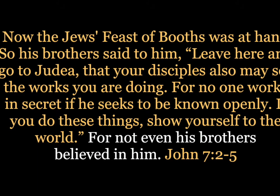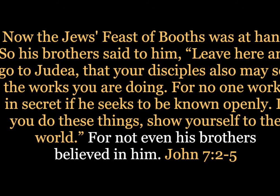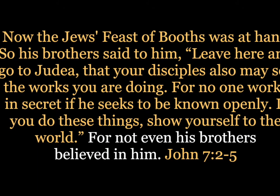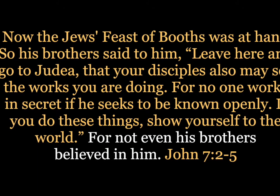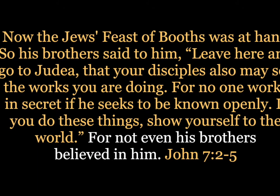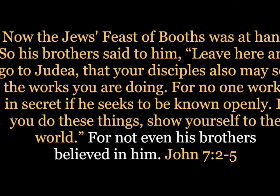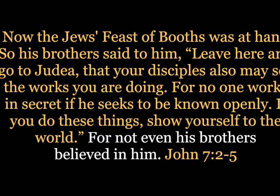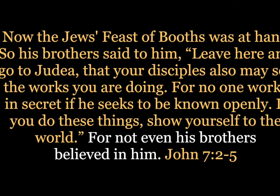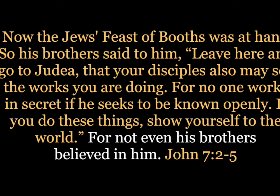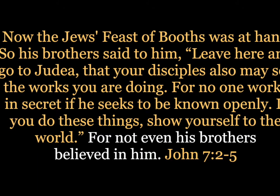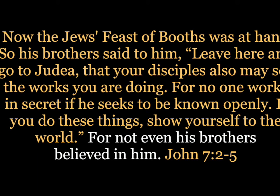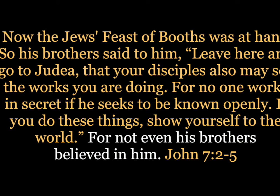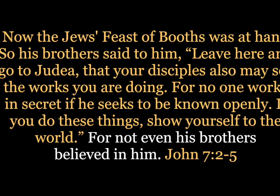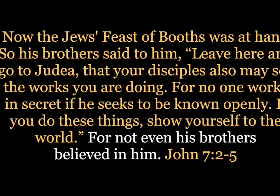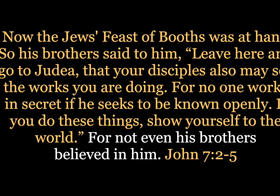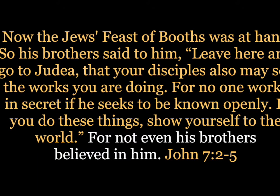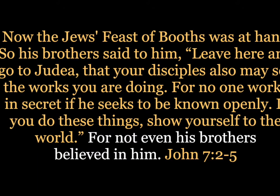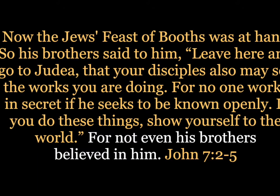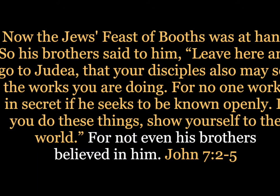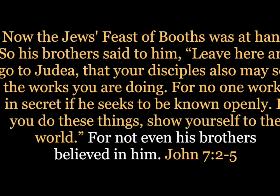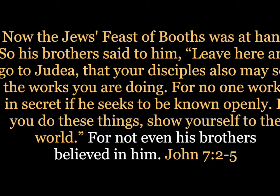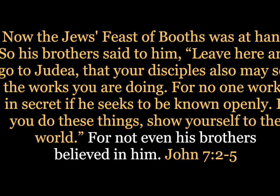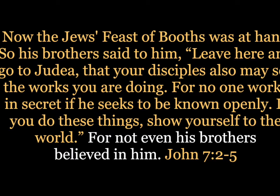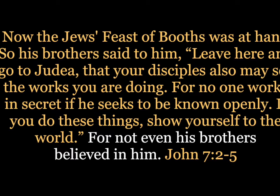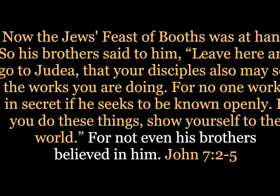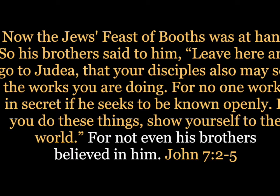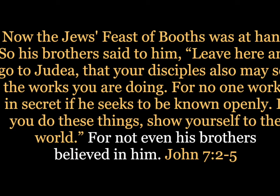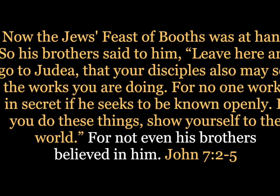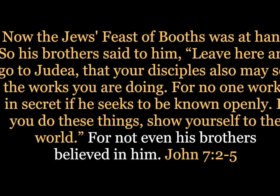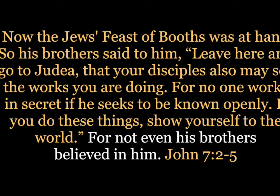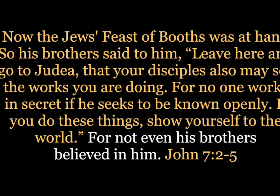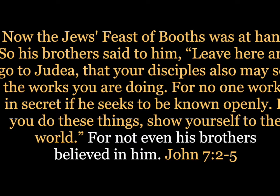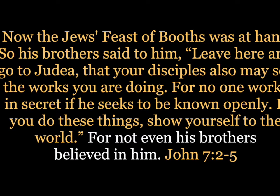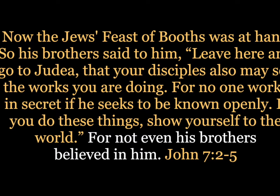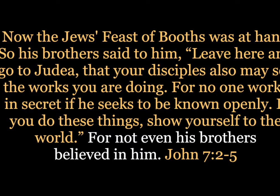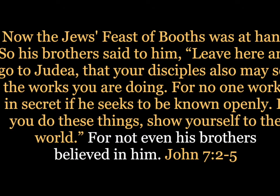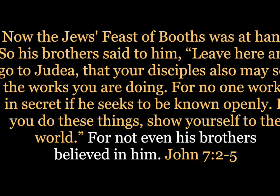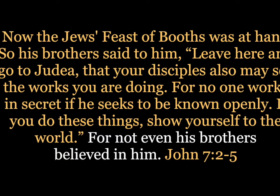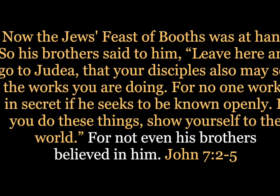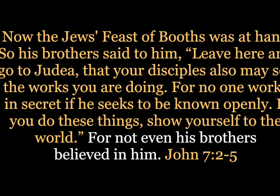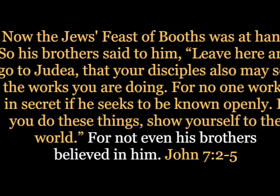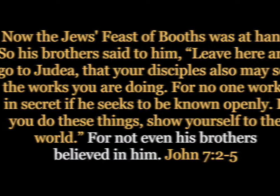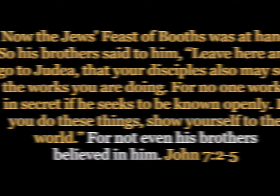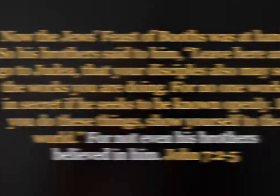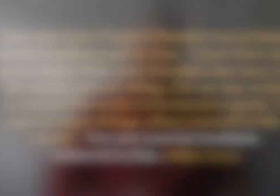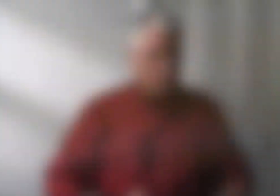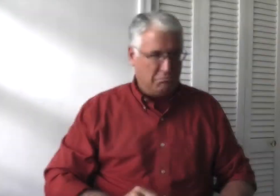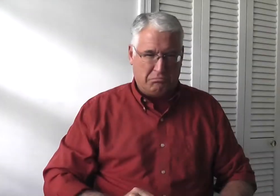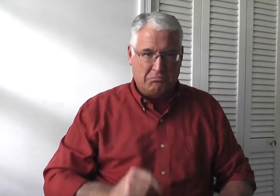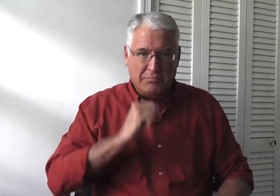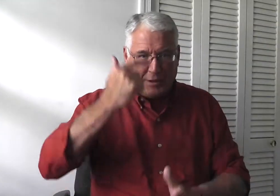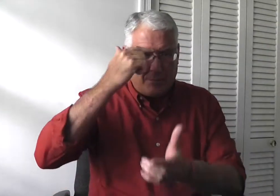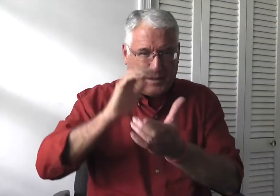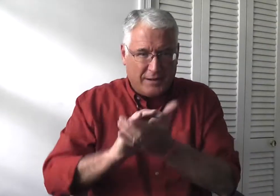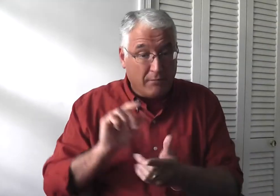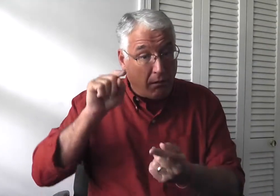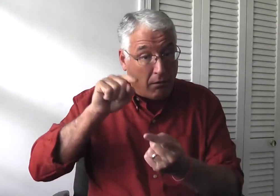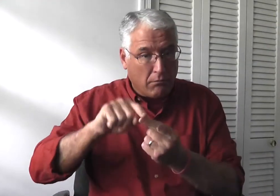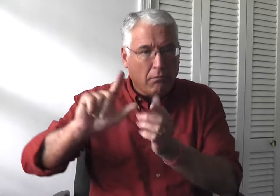world." For not even his brothers believed in him. John 7:2 through 5. They did not